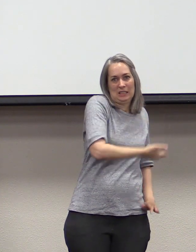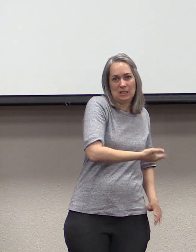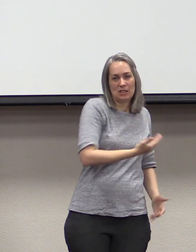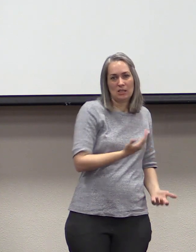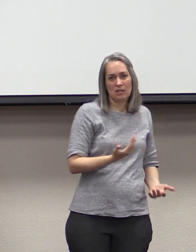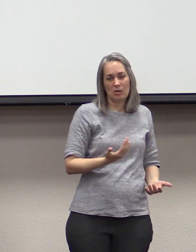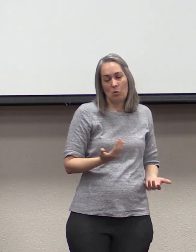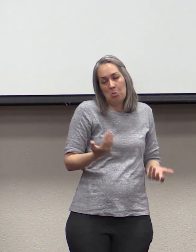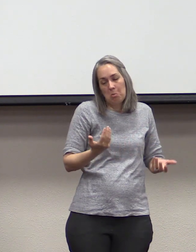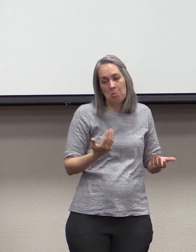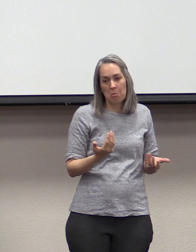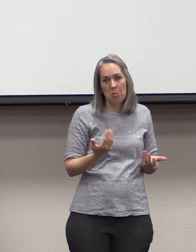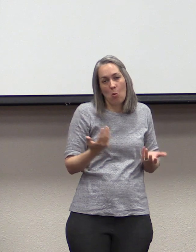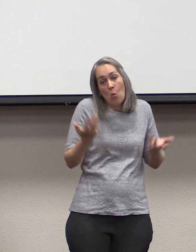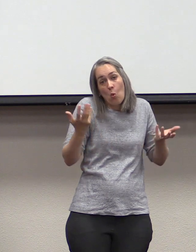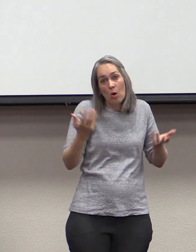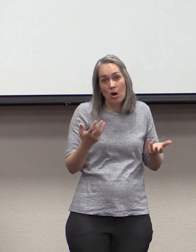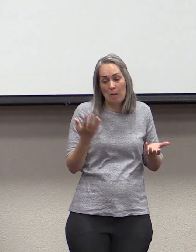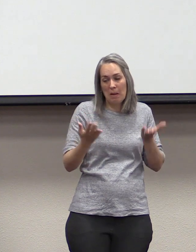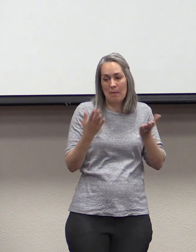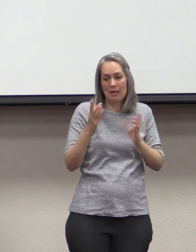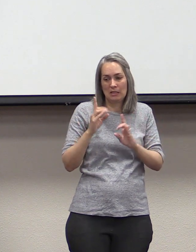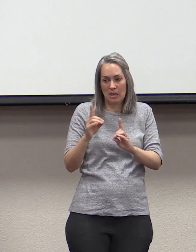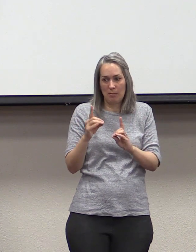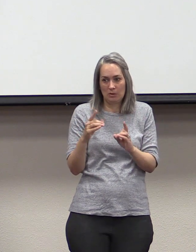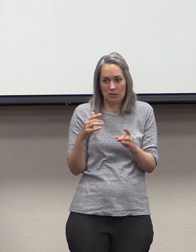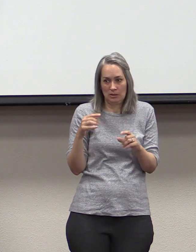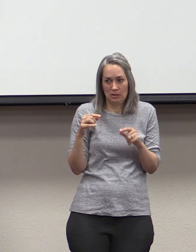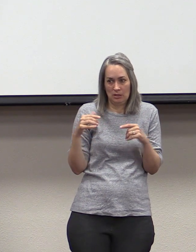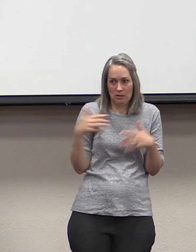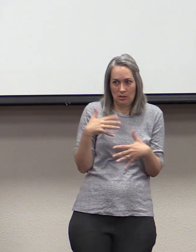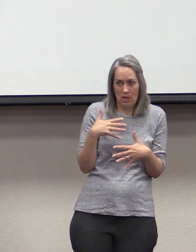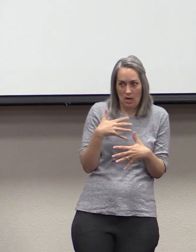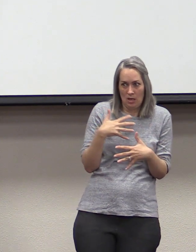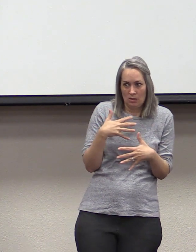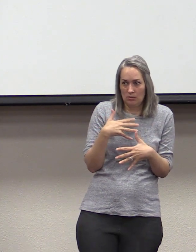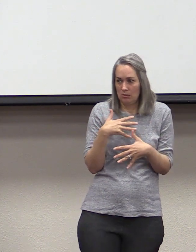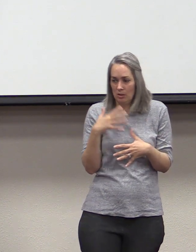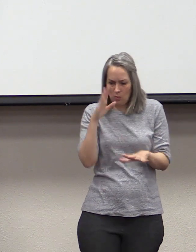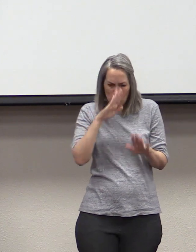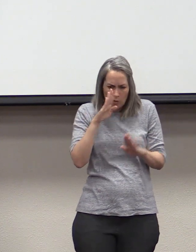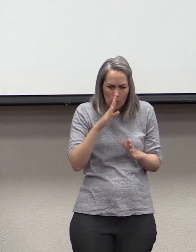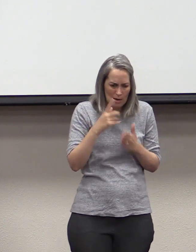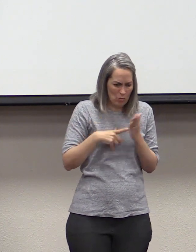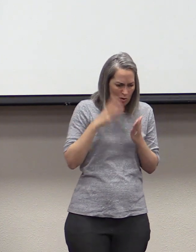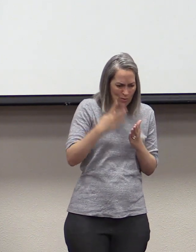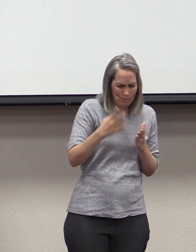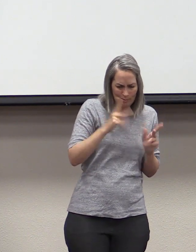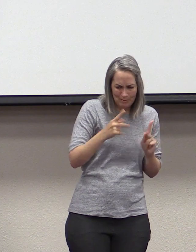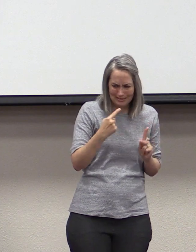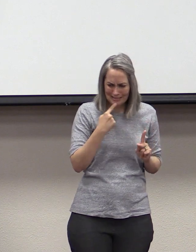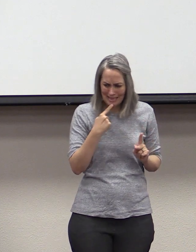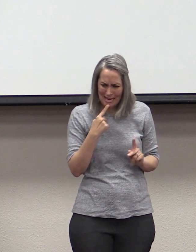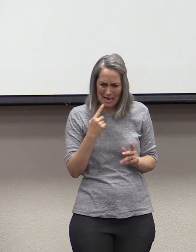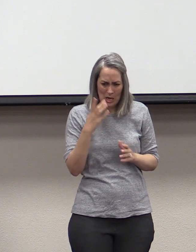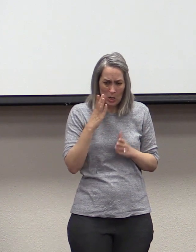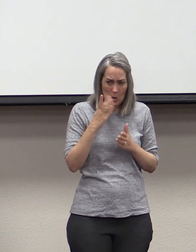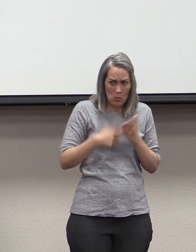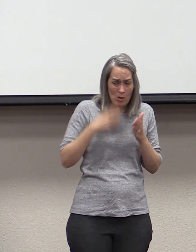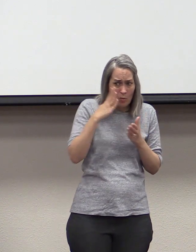Or would this be a time where they were scared? Would they be worried about what people would say, what people would